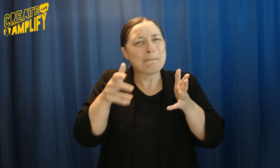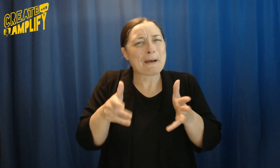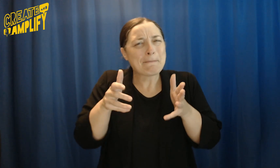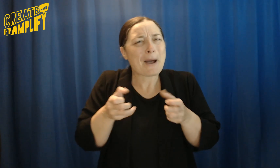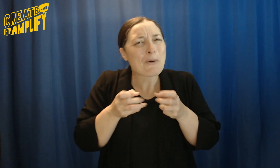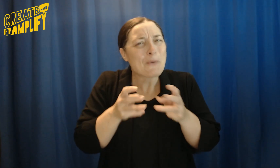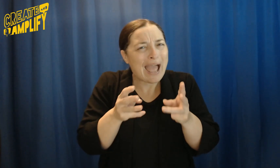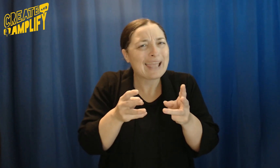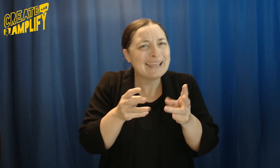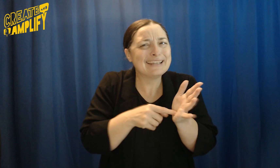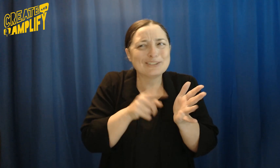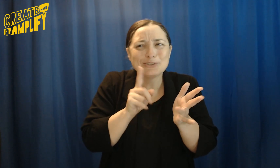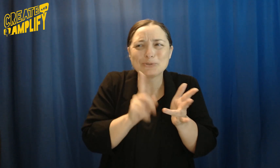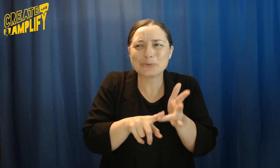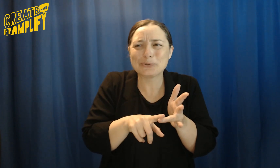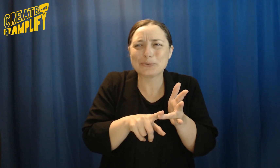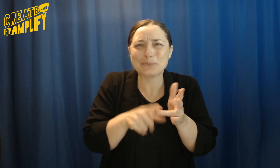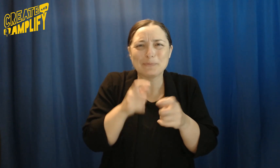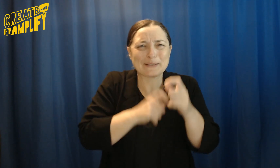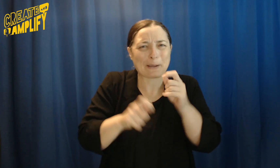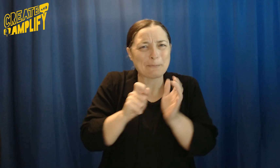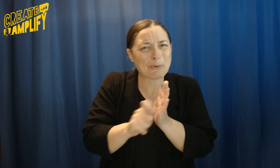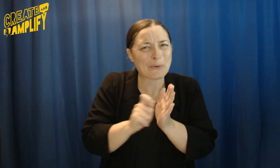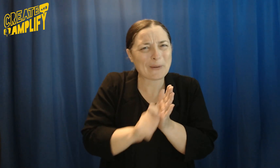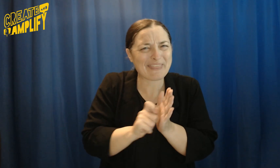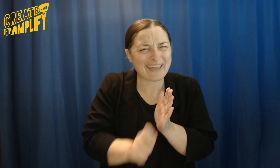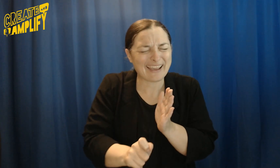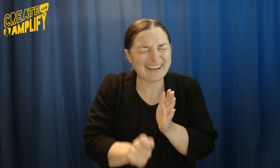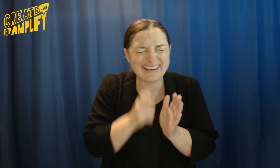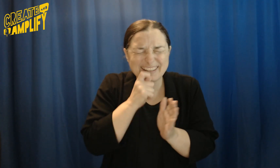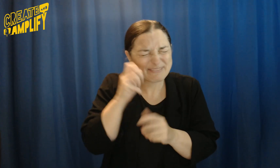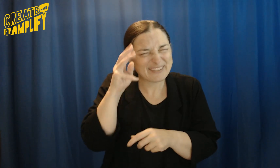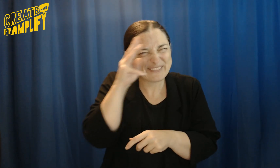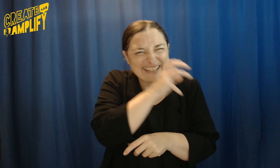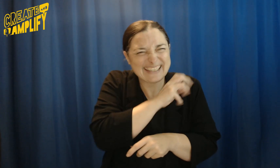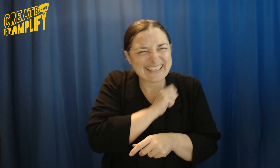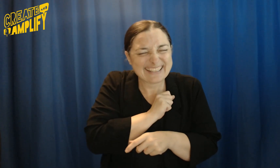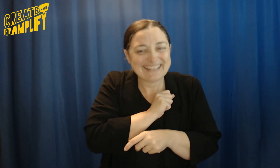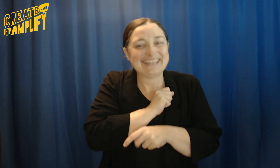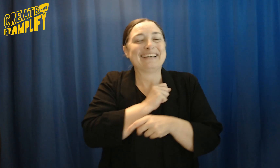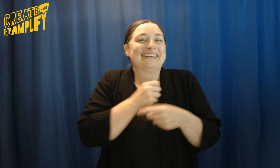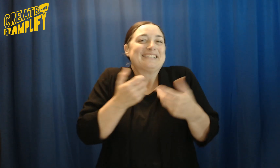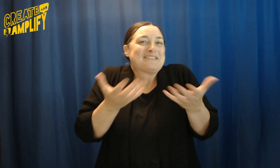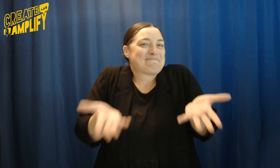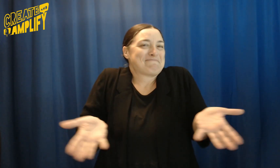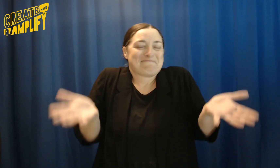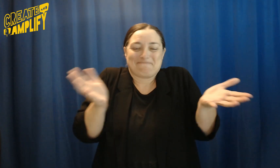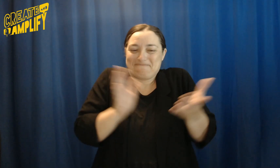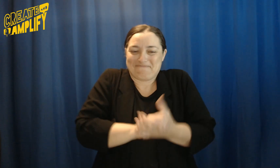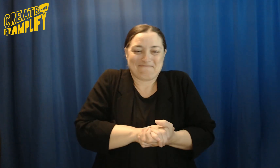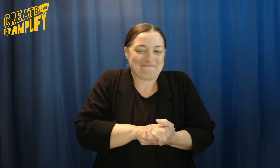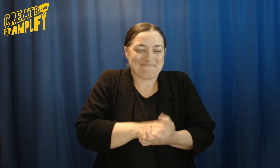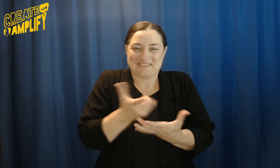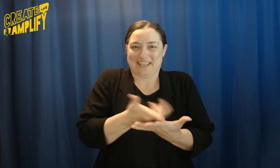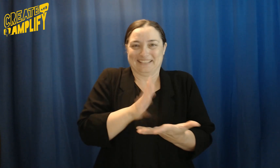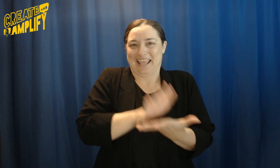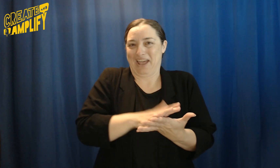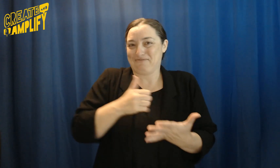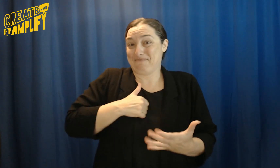into being an author. Really weird. But that's just kind of how my life goes. I just say yes